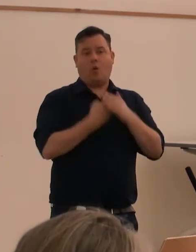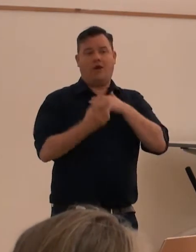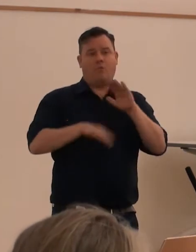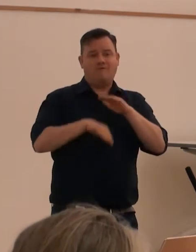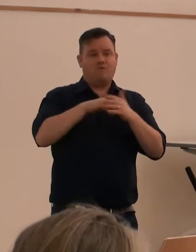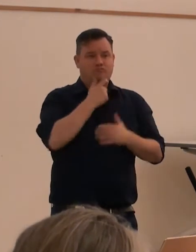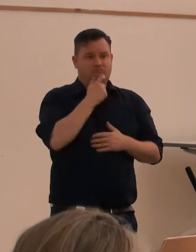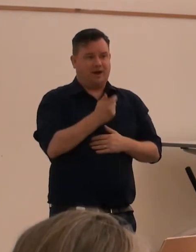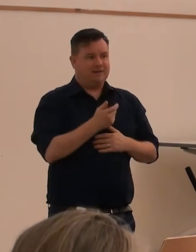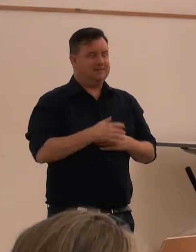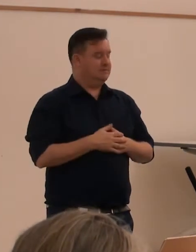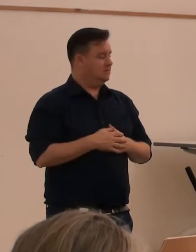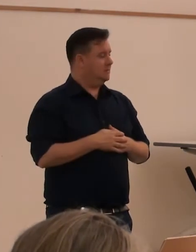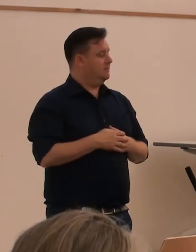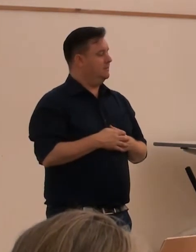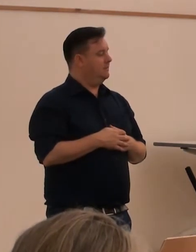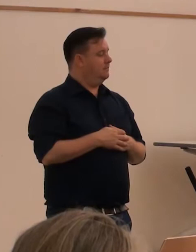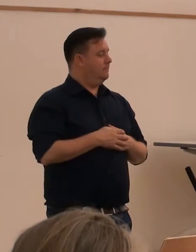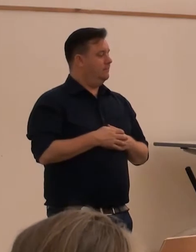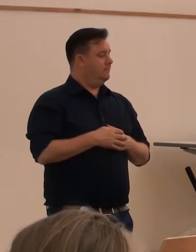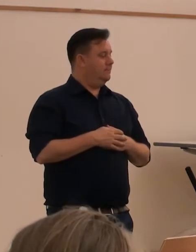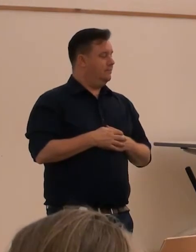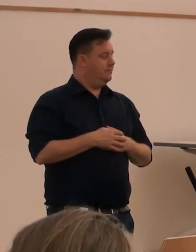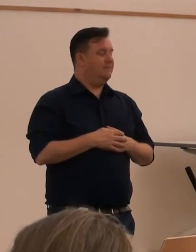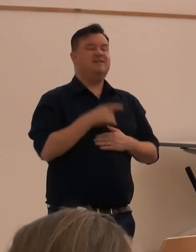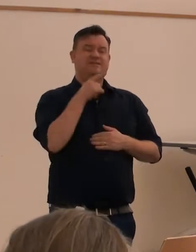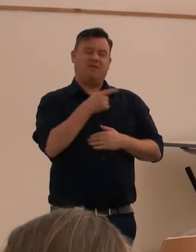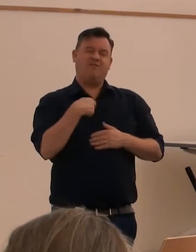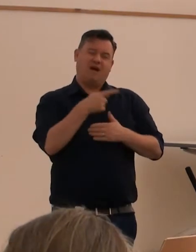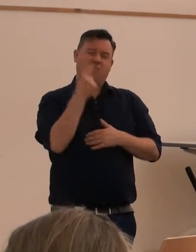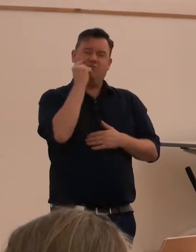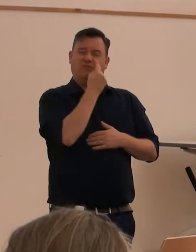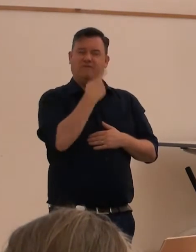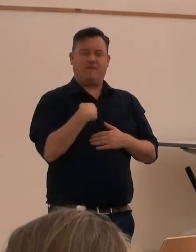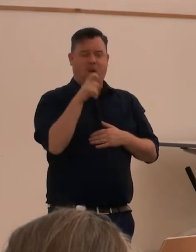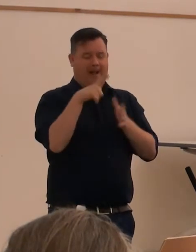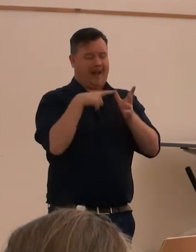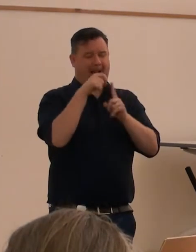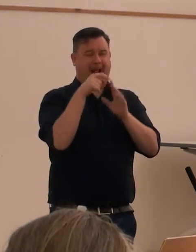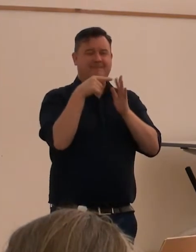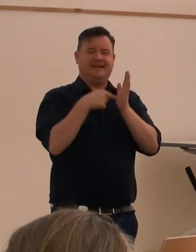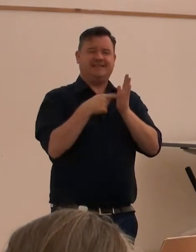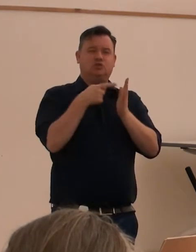So again, it tells you another very interesting story about this and charity and